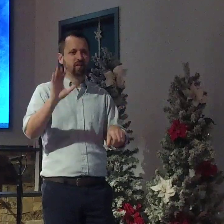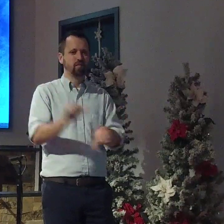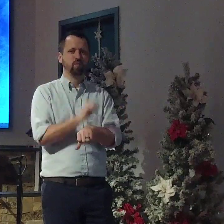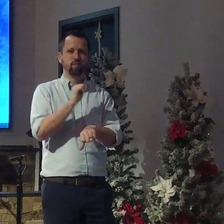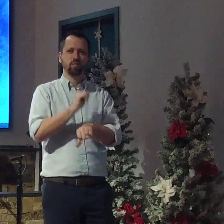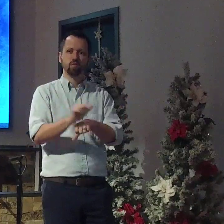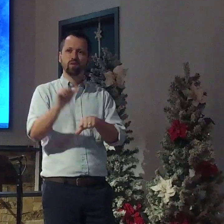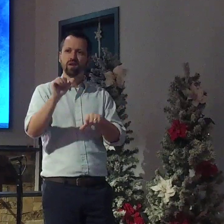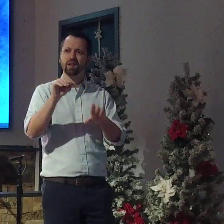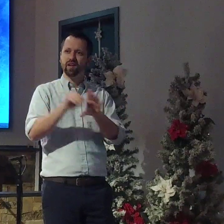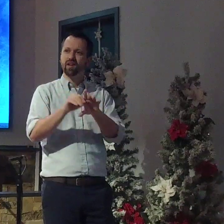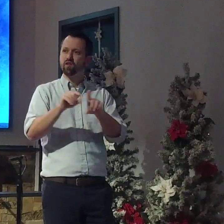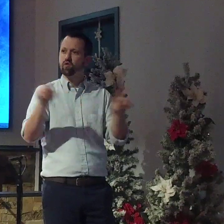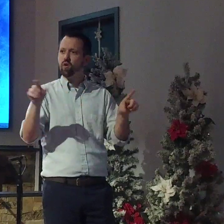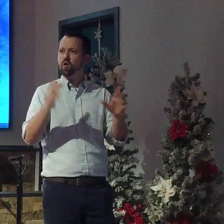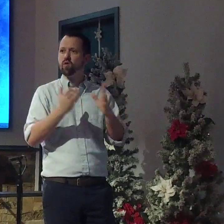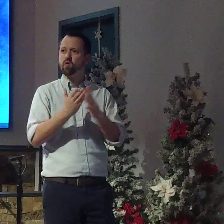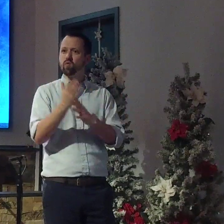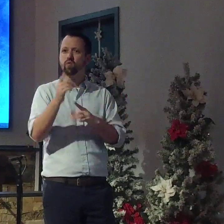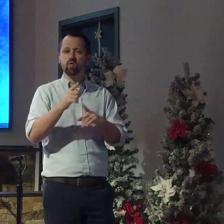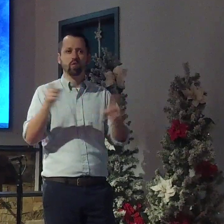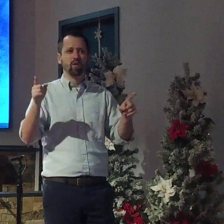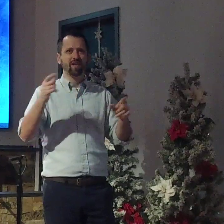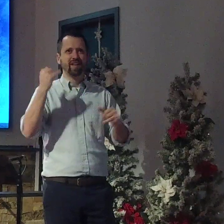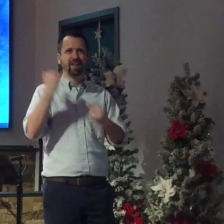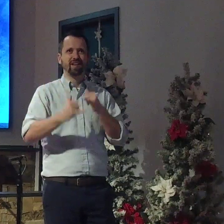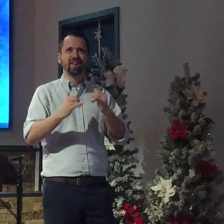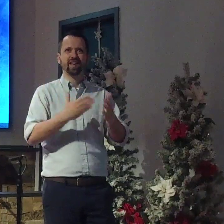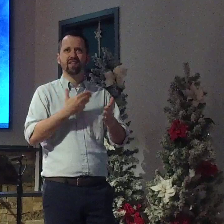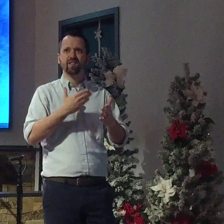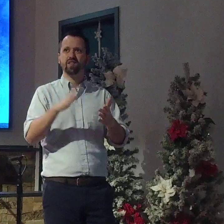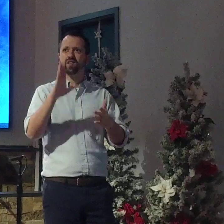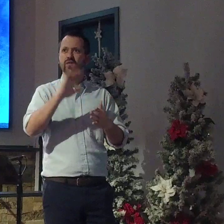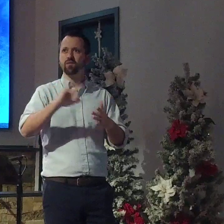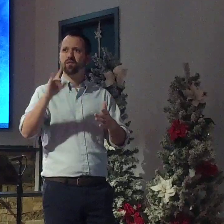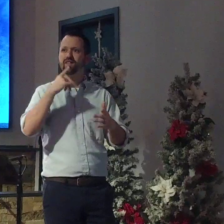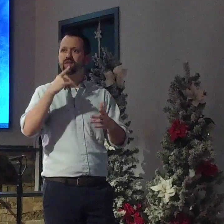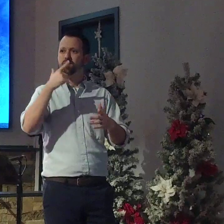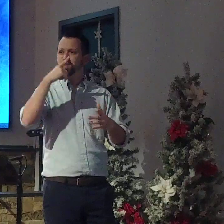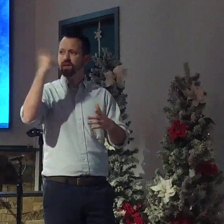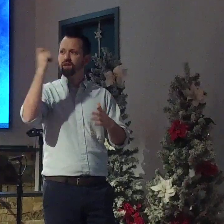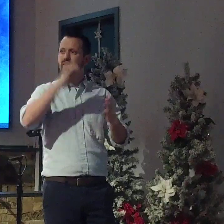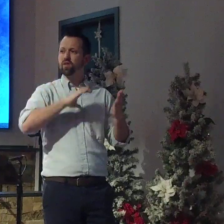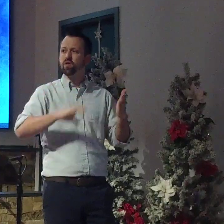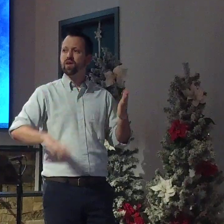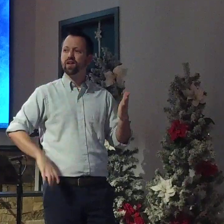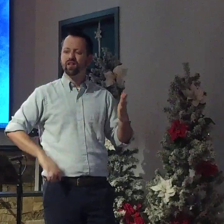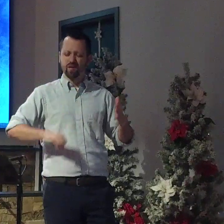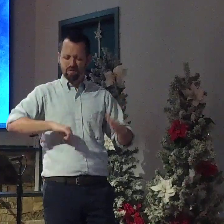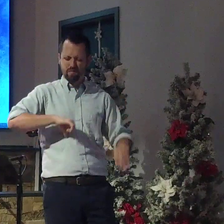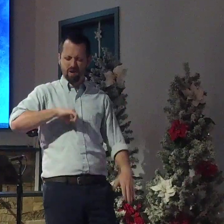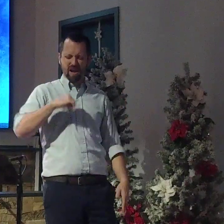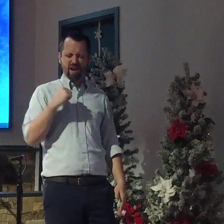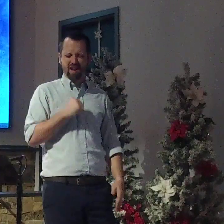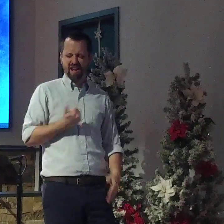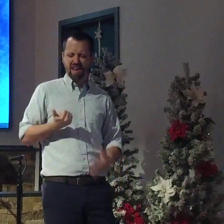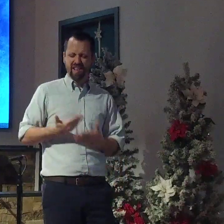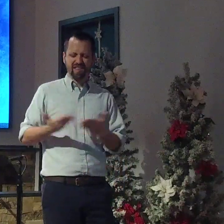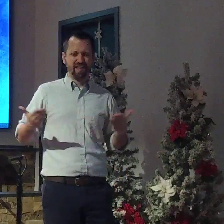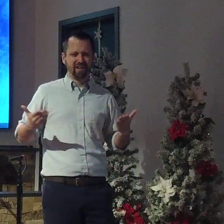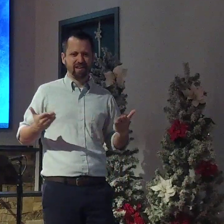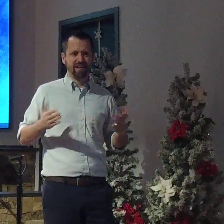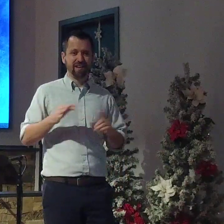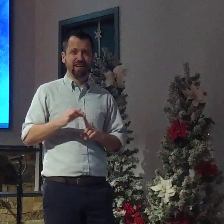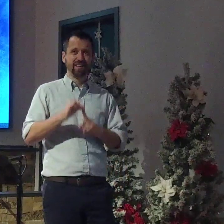come. It's because when you realize that your sins have been forgiven, you have newness of life. It's